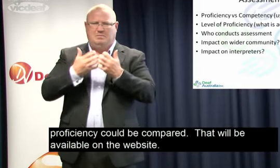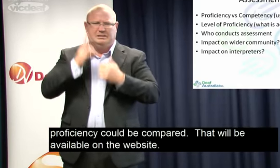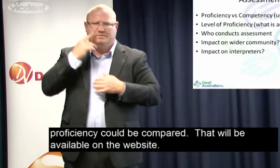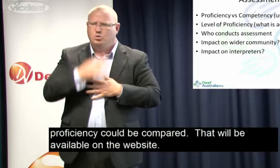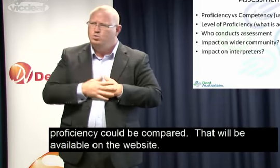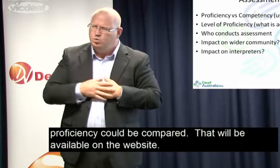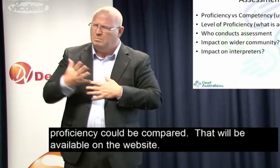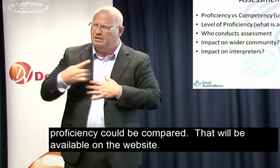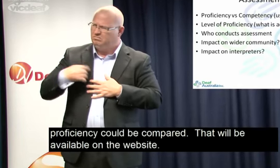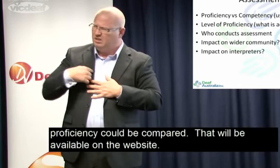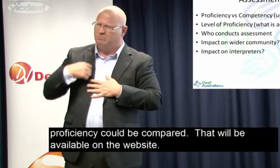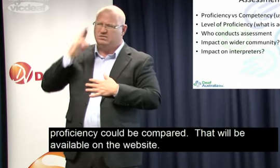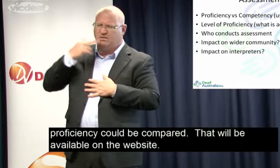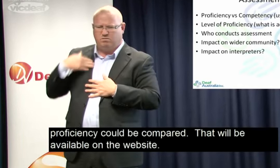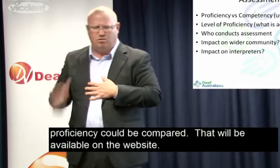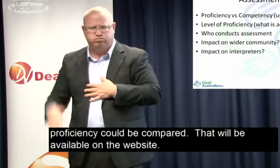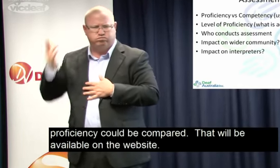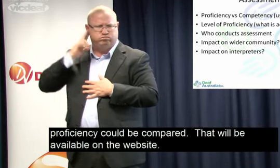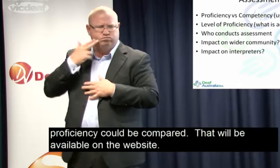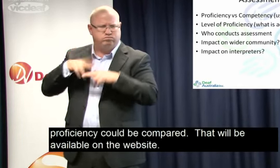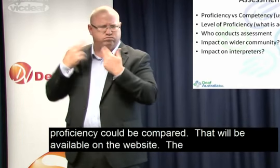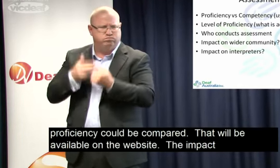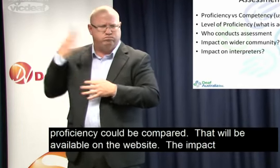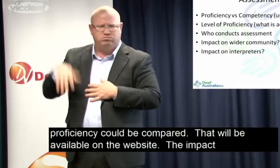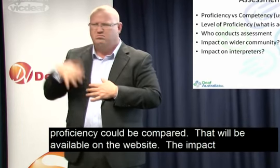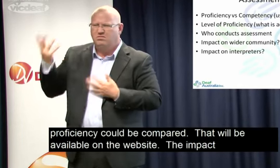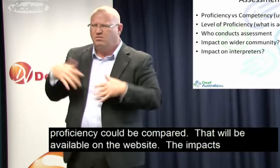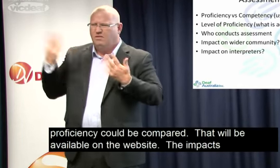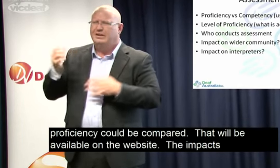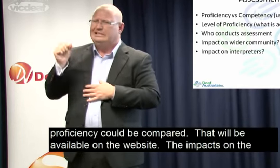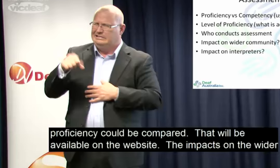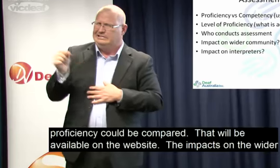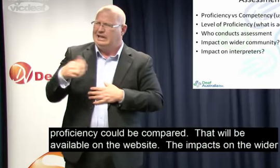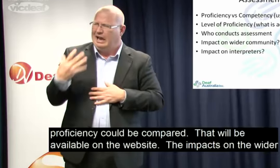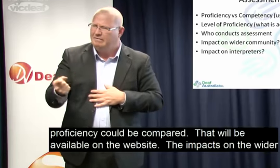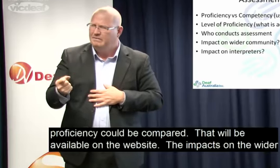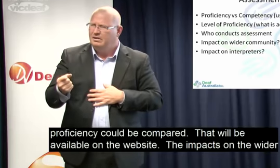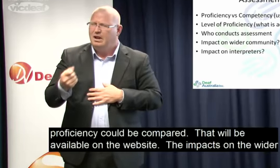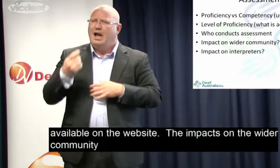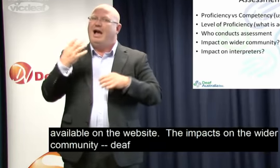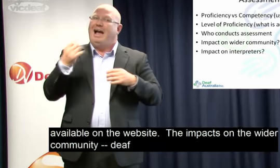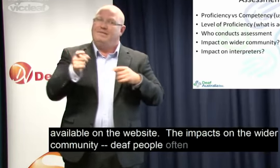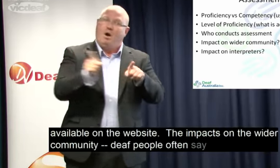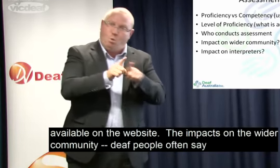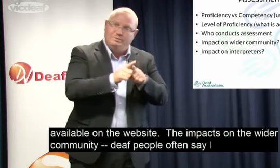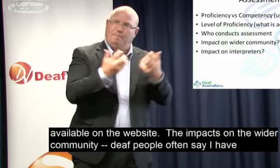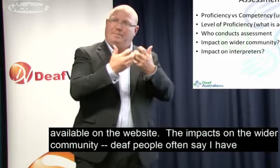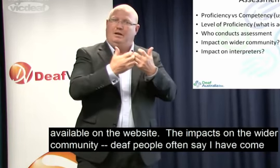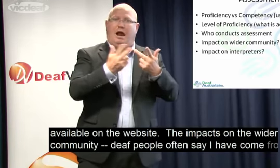The impacts on the wider community. So deaf people have often said, well, I've come from a deaf family, I've been signing all my life, how can you assess me? That's true,